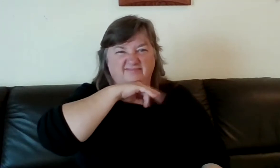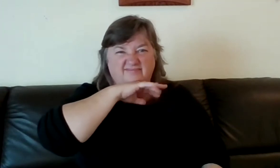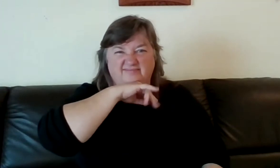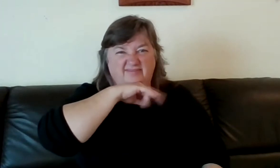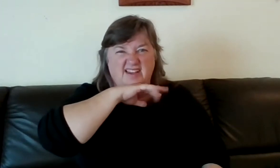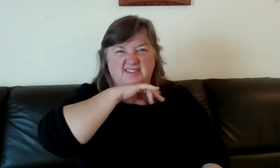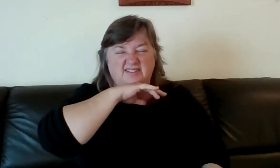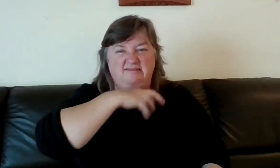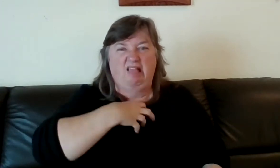Yuck.